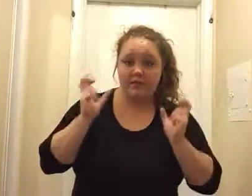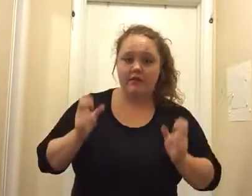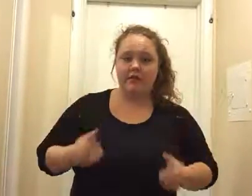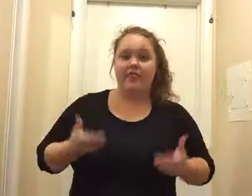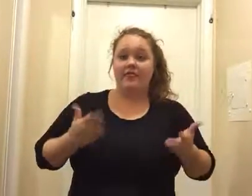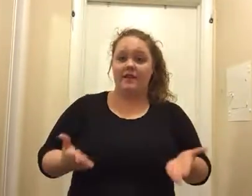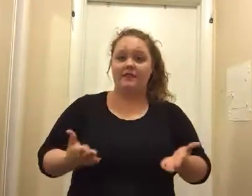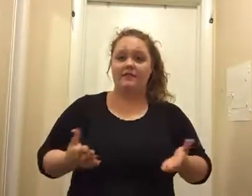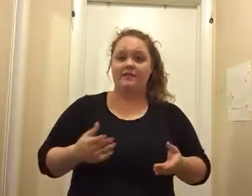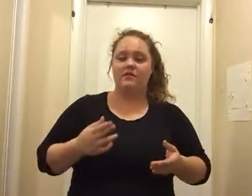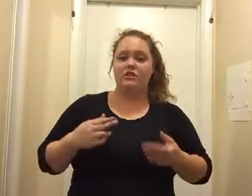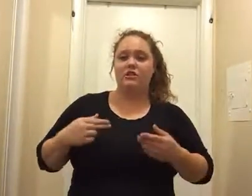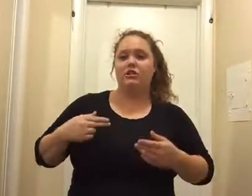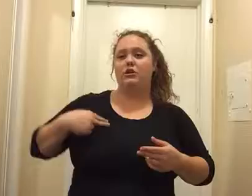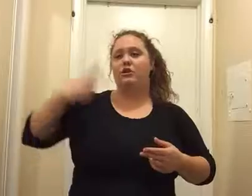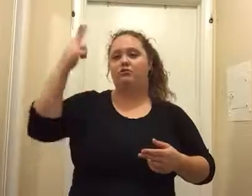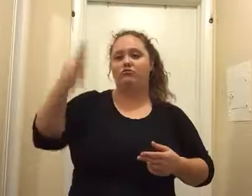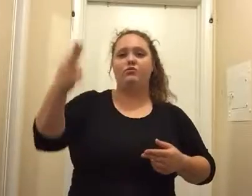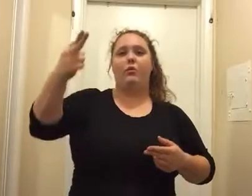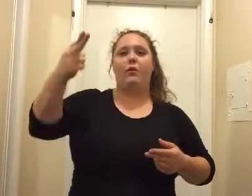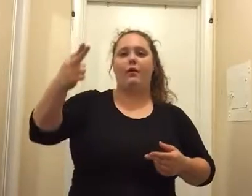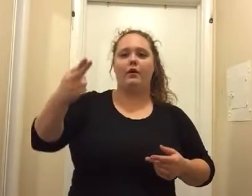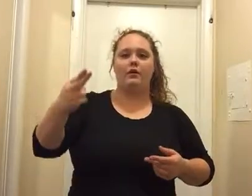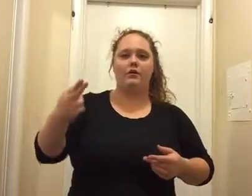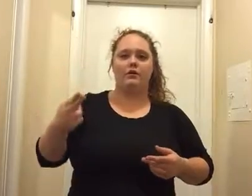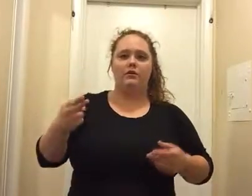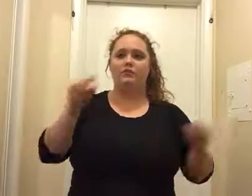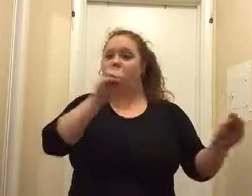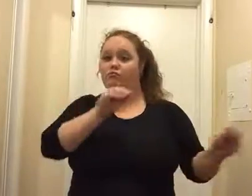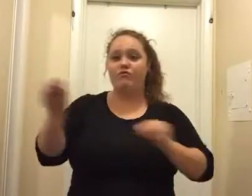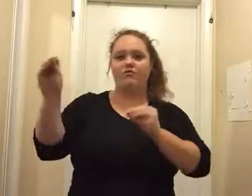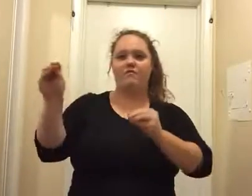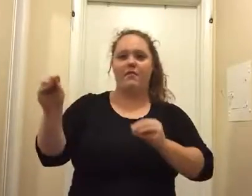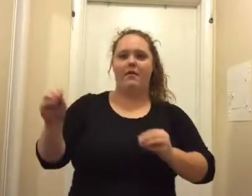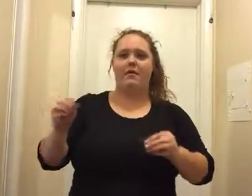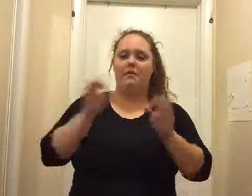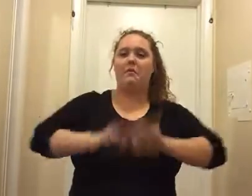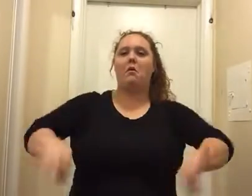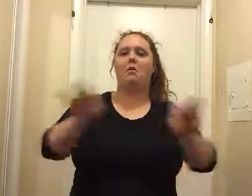likes of which the world has never seen before.